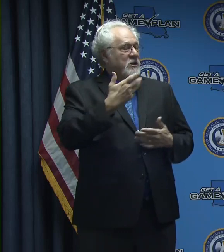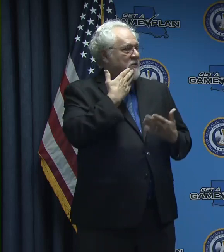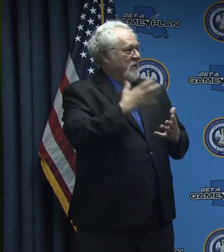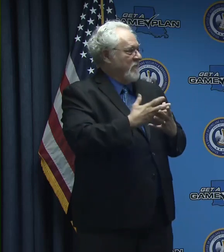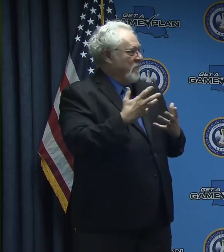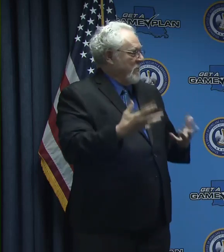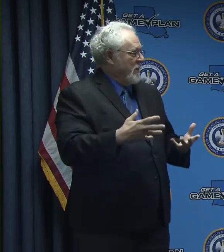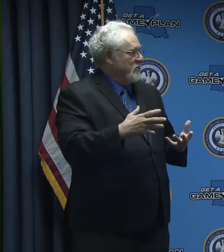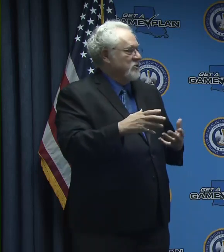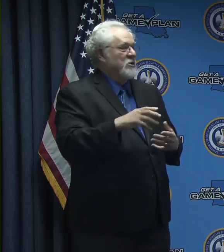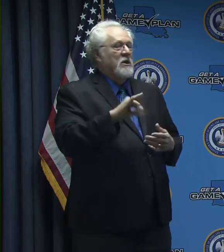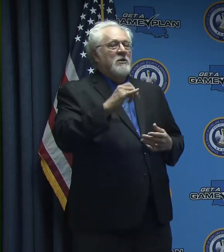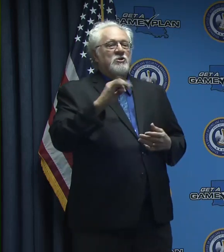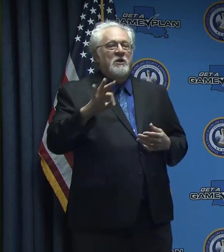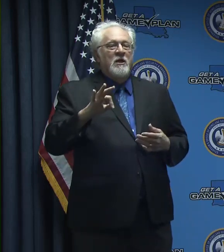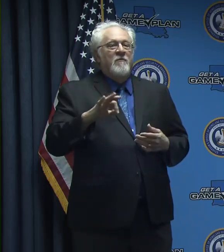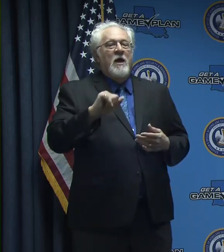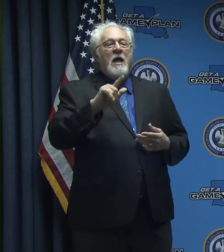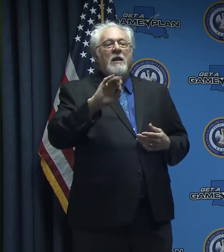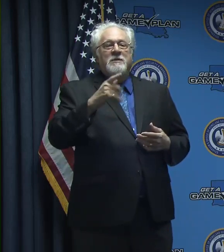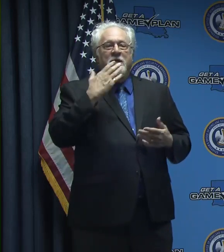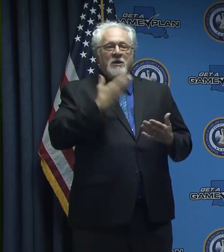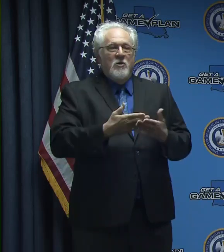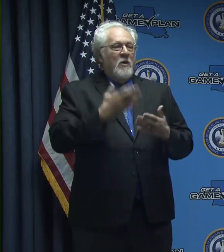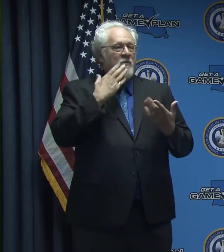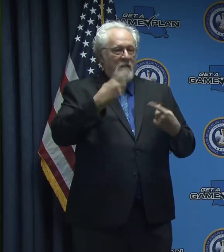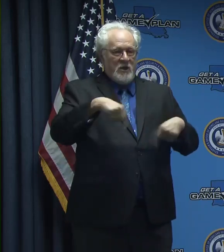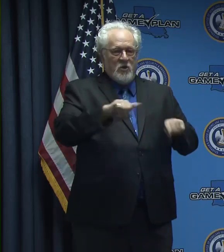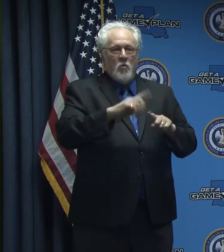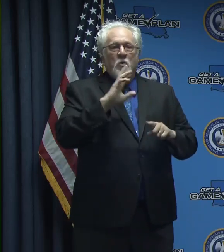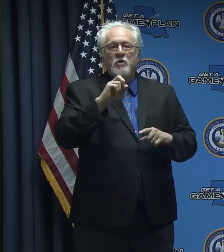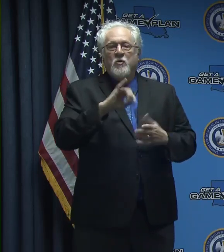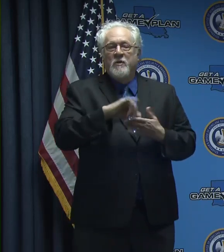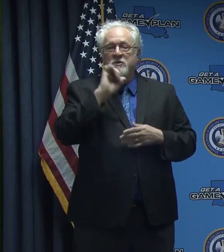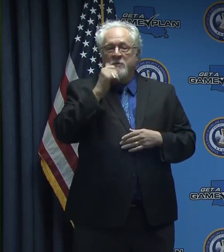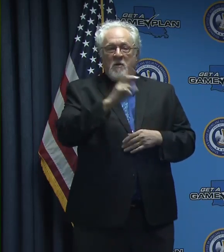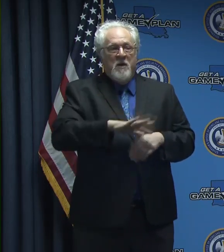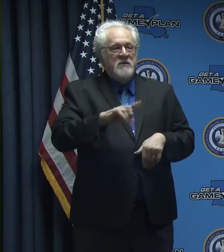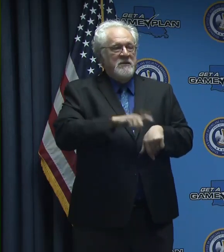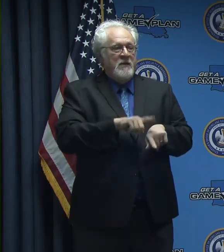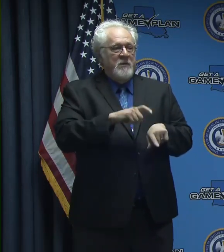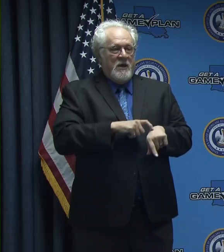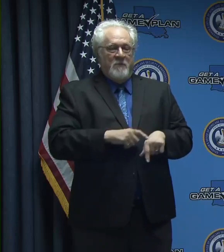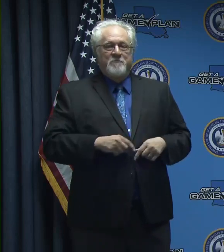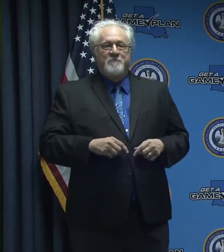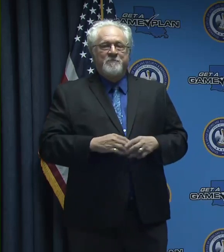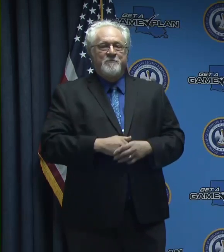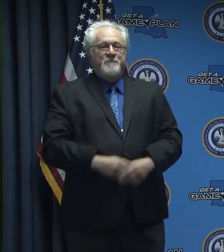much. Jeff, for being here today. Alex, thank you very much. And thank y'all. We'll do this tomorrow about the same time.